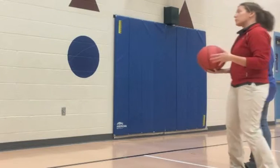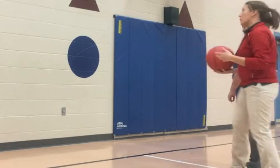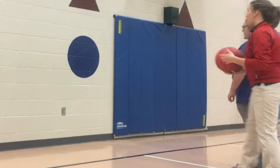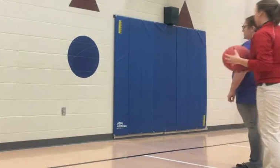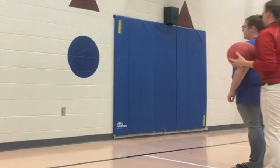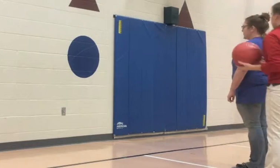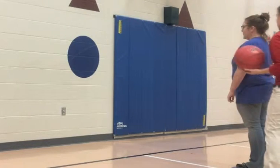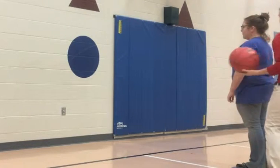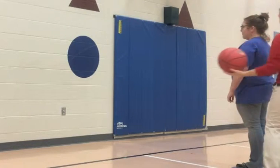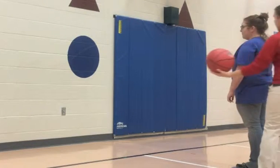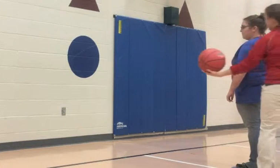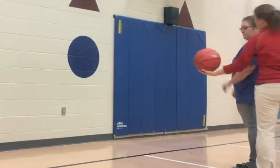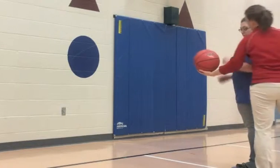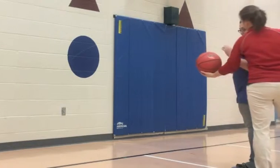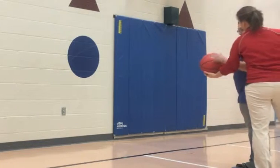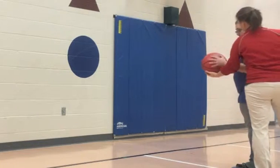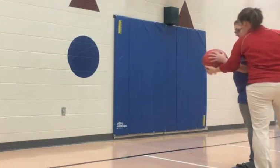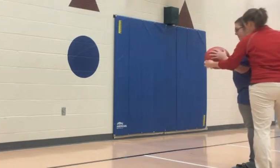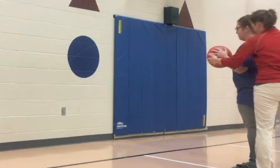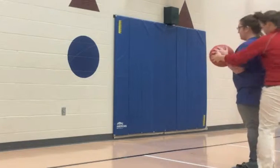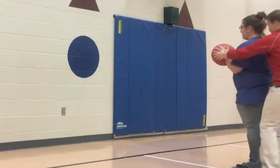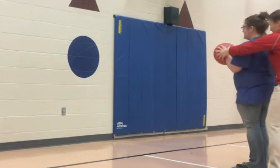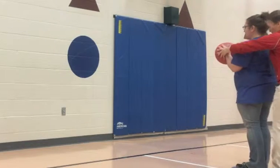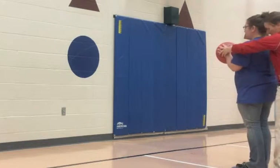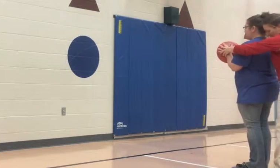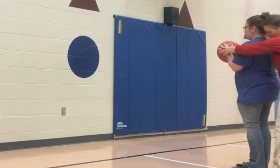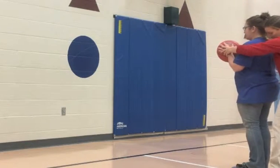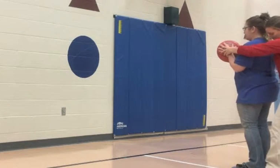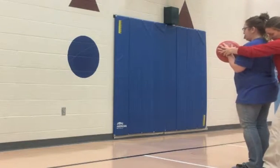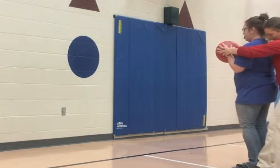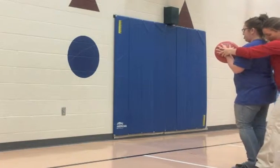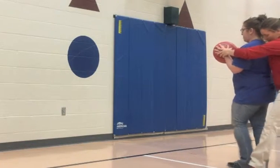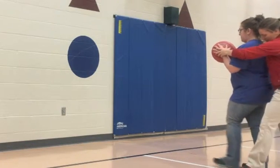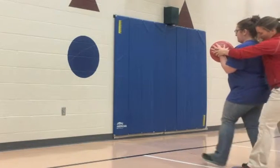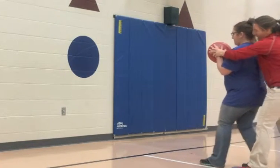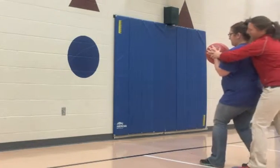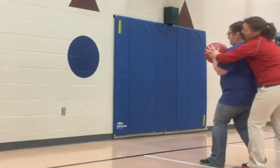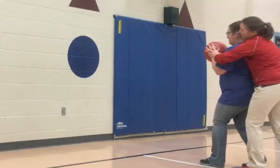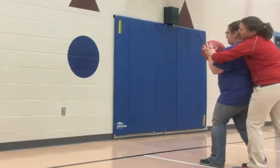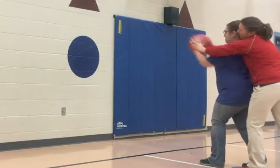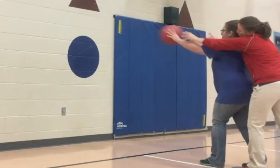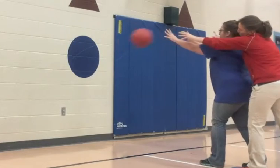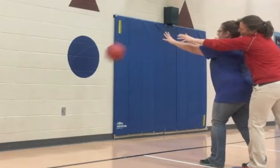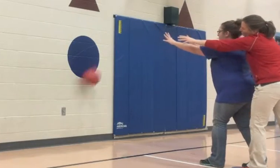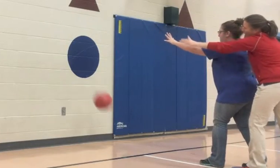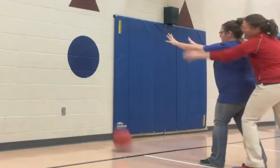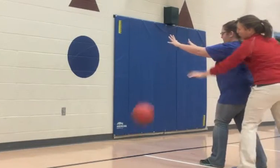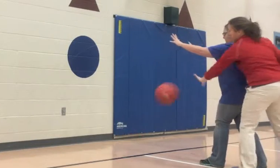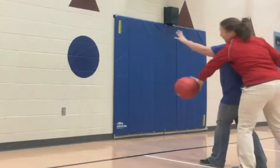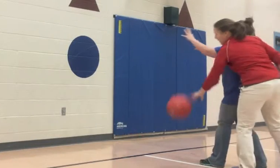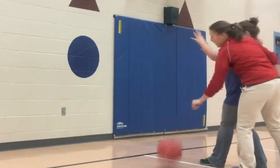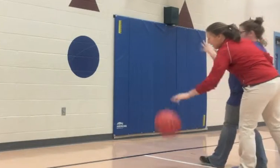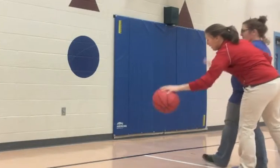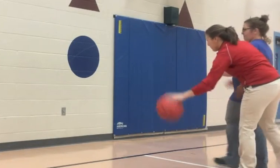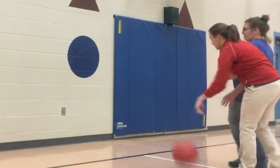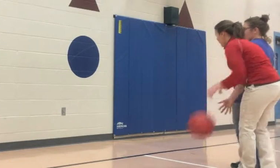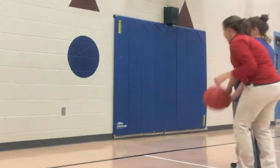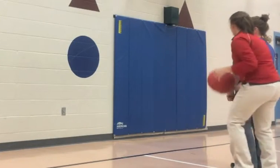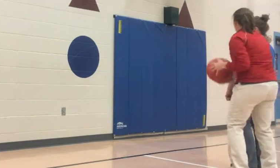the wall. Okay, Laura, hold the ball. Okay, we're going to step and push the ball. Nice job,